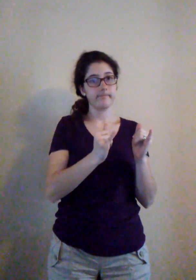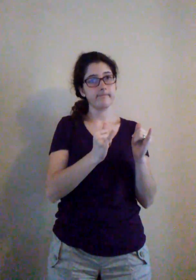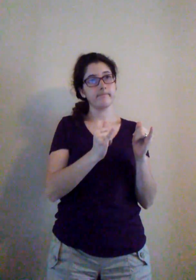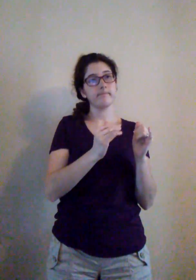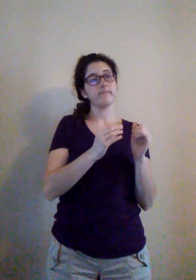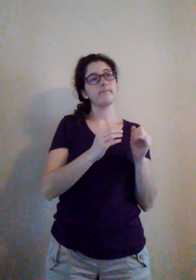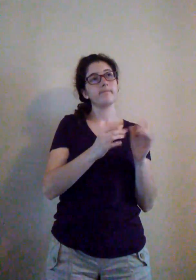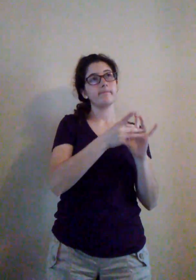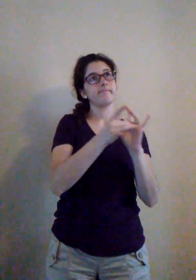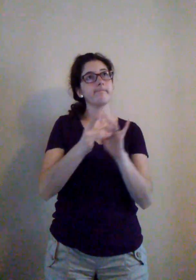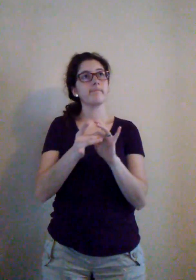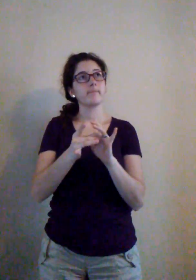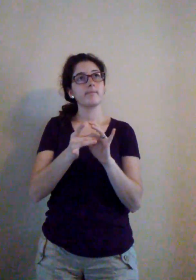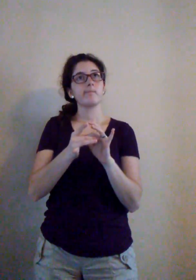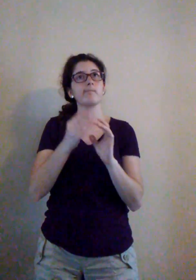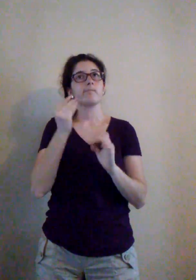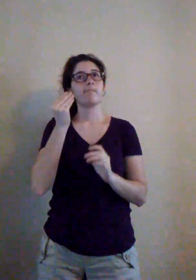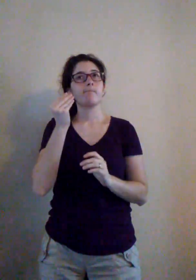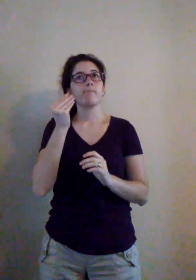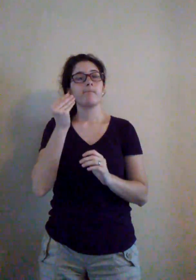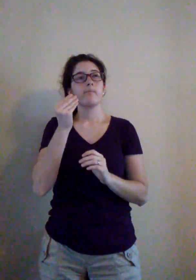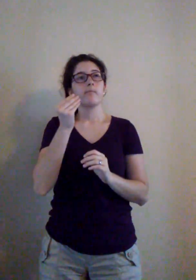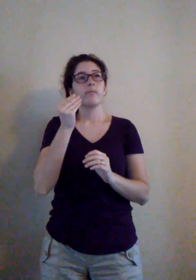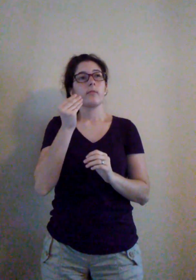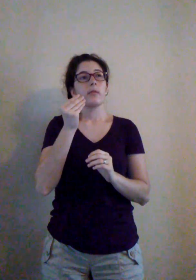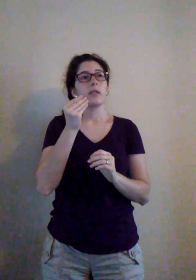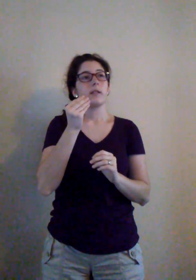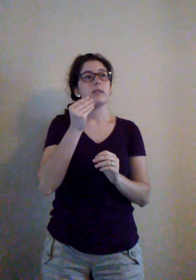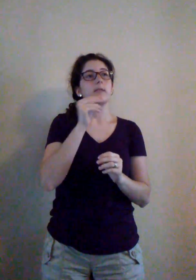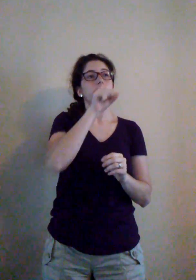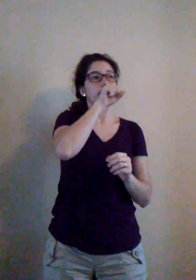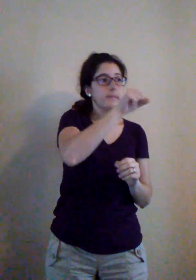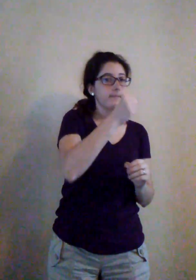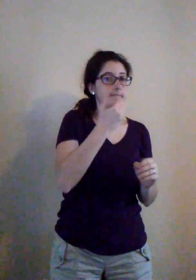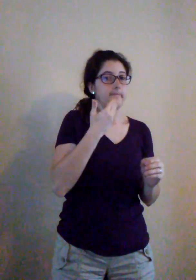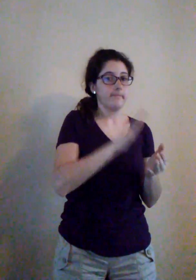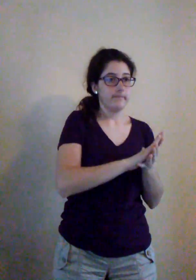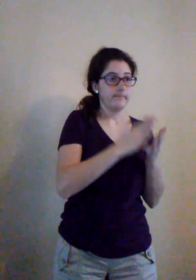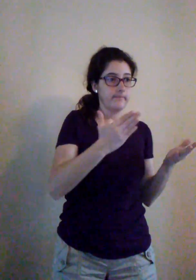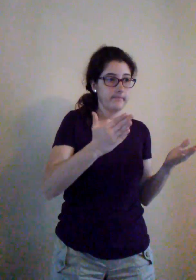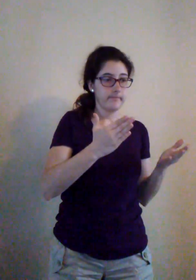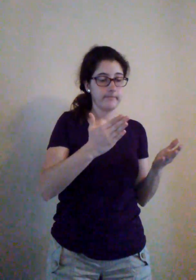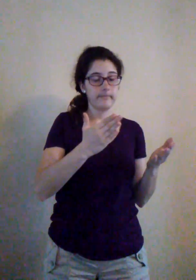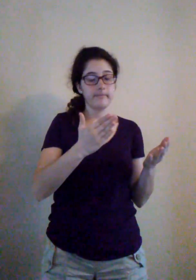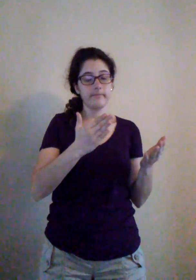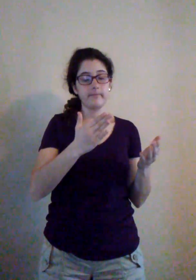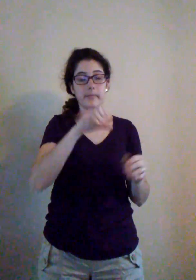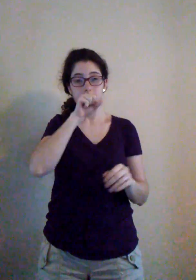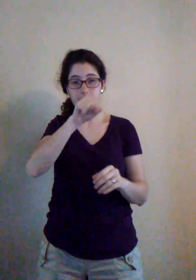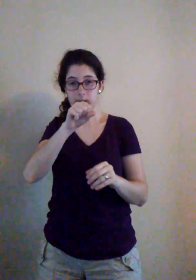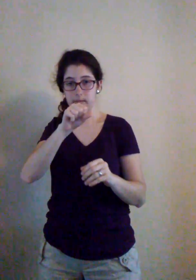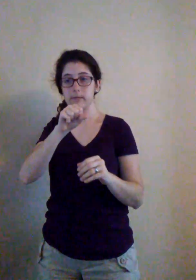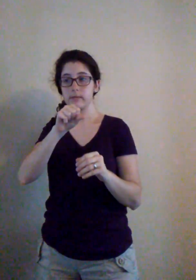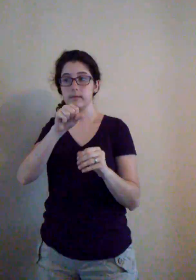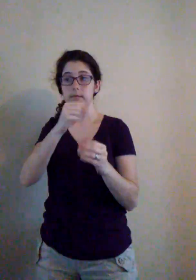not only loving bad things, but loving good things to the point that they become God